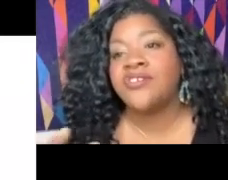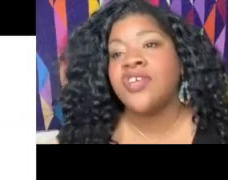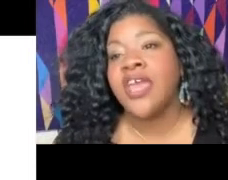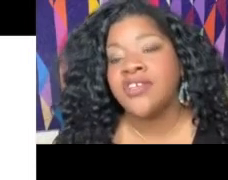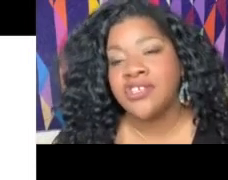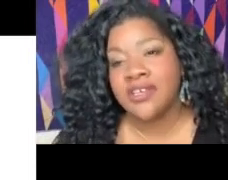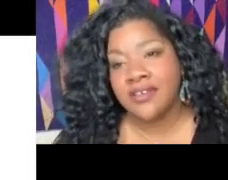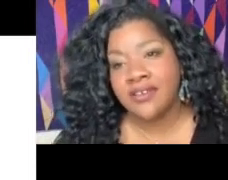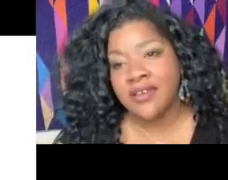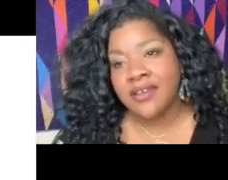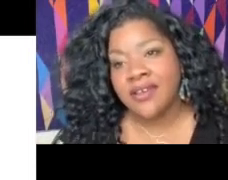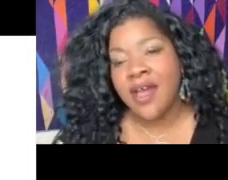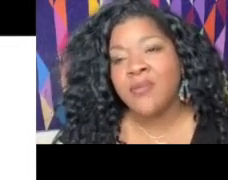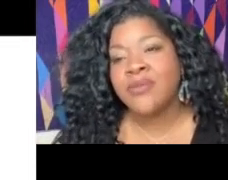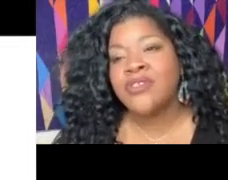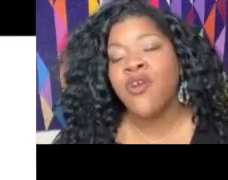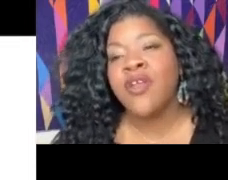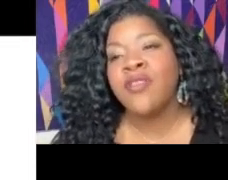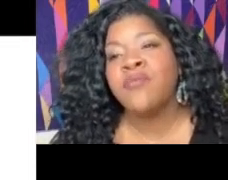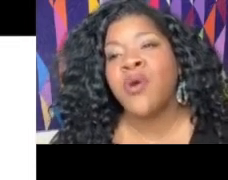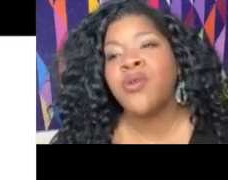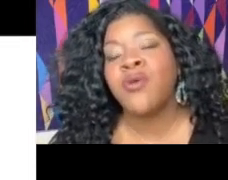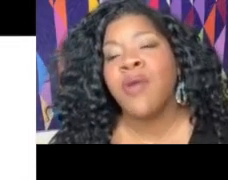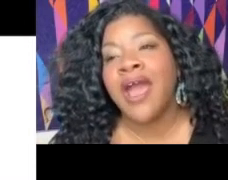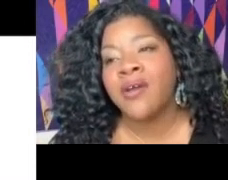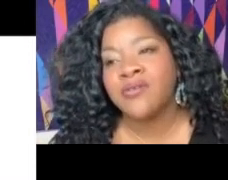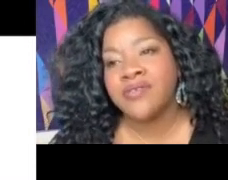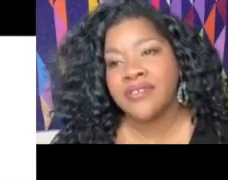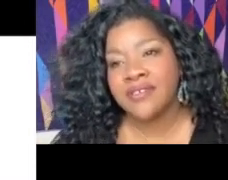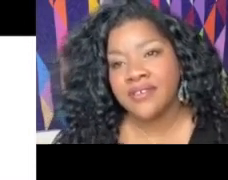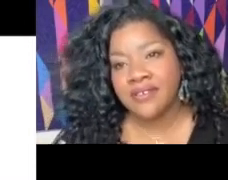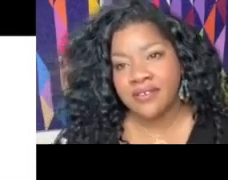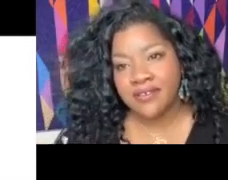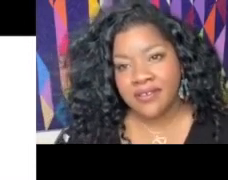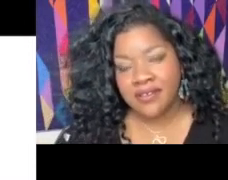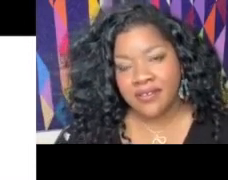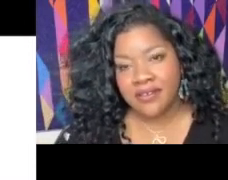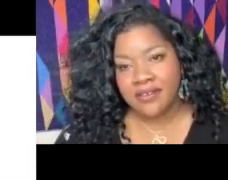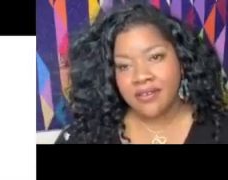reinterpreting, changing, turning the boat around.